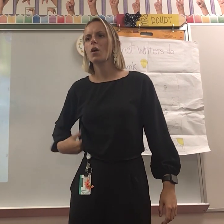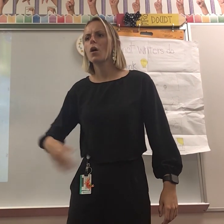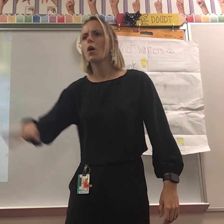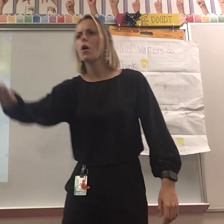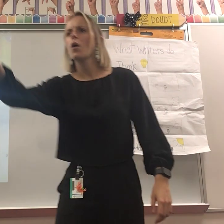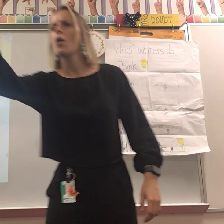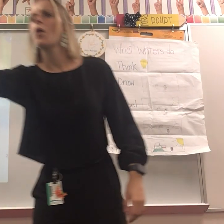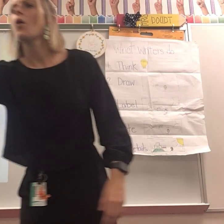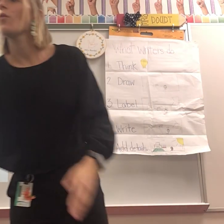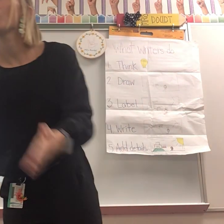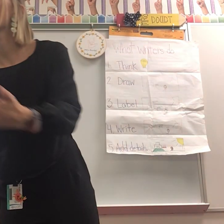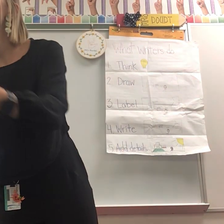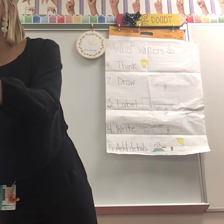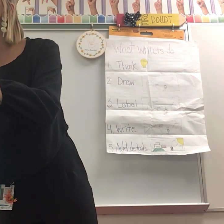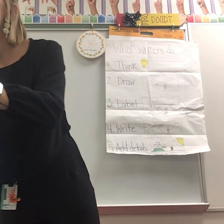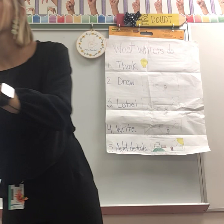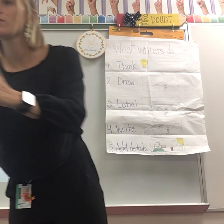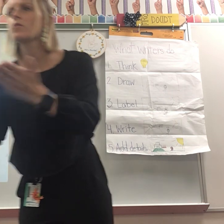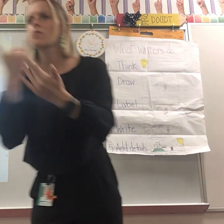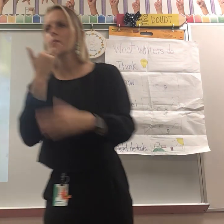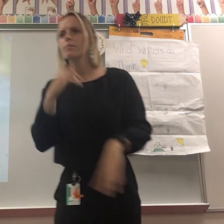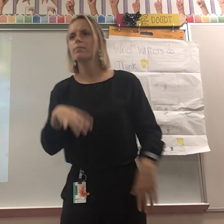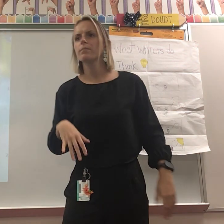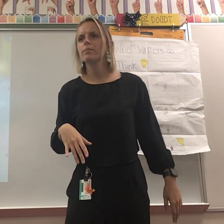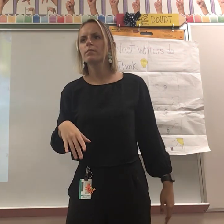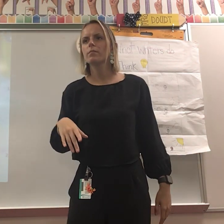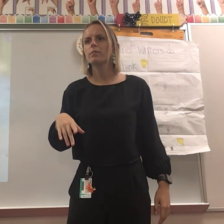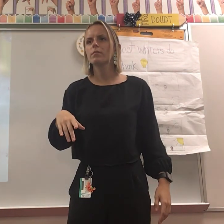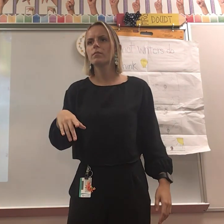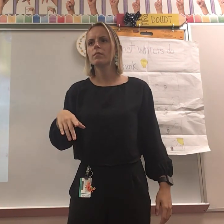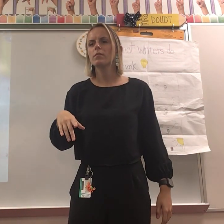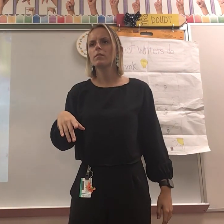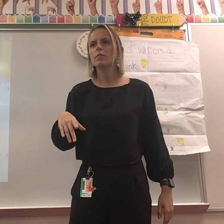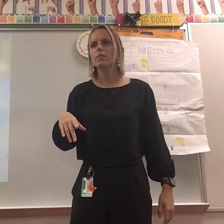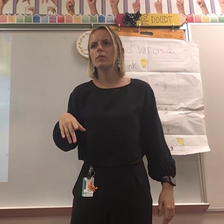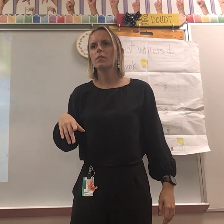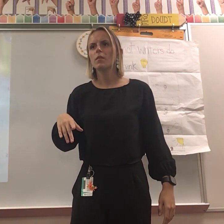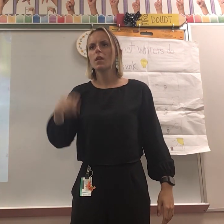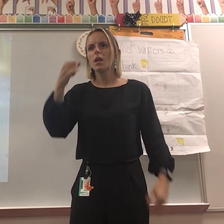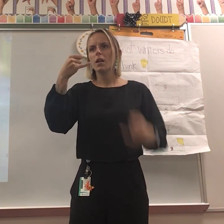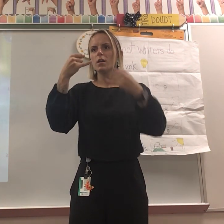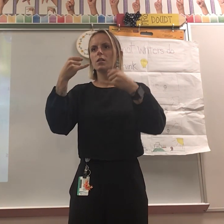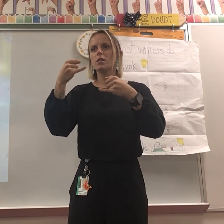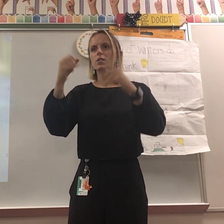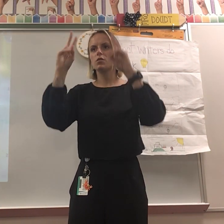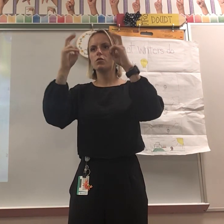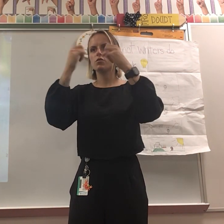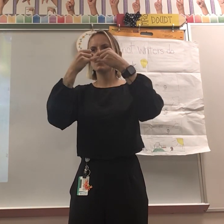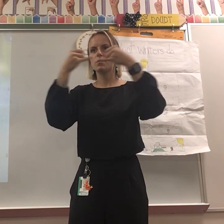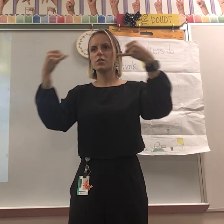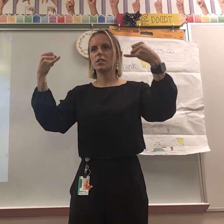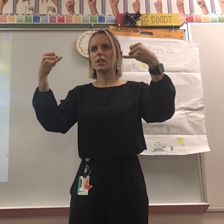here where it ends. And something in there is what the author Is a said. quotation mark like that? Is the quotation marks like that?